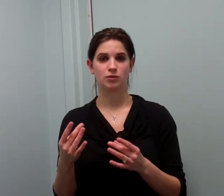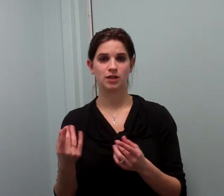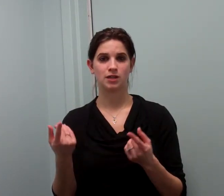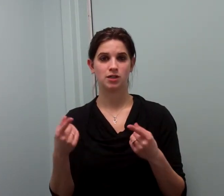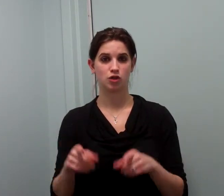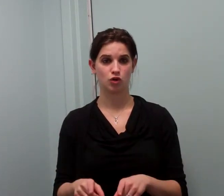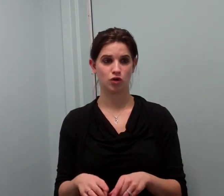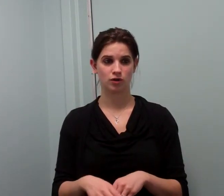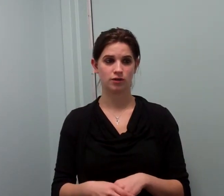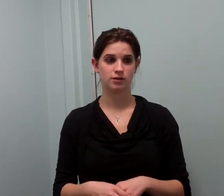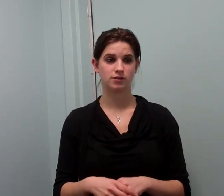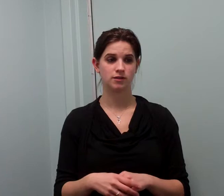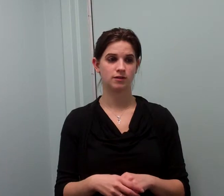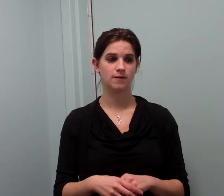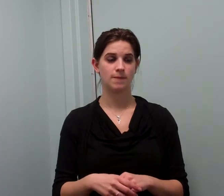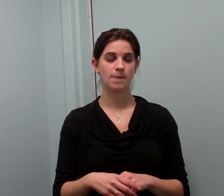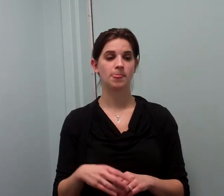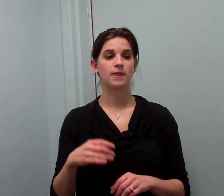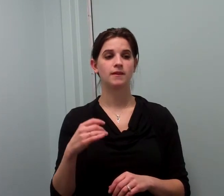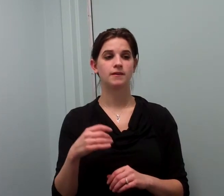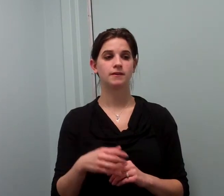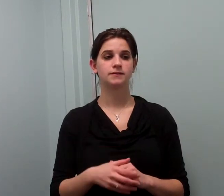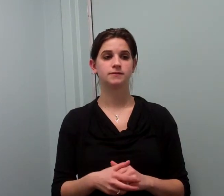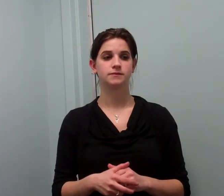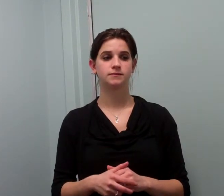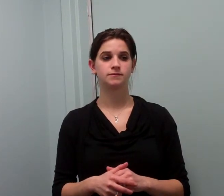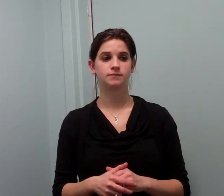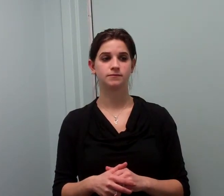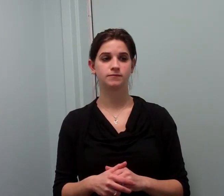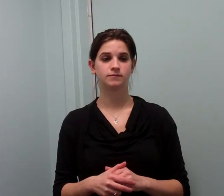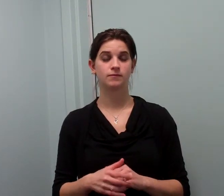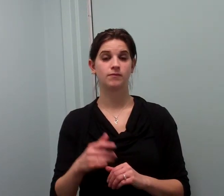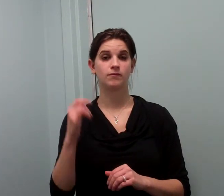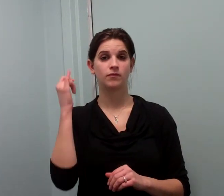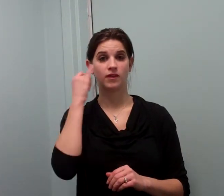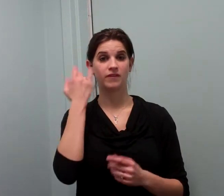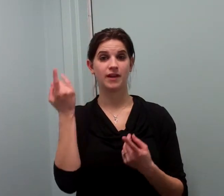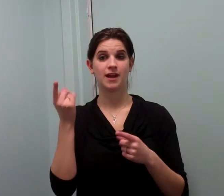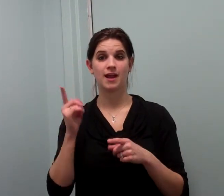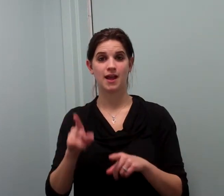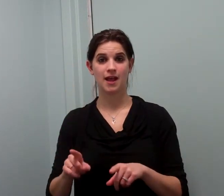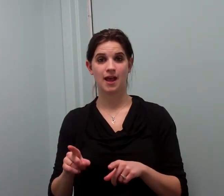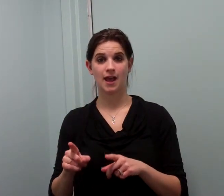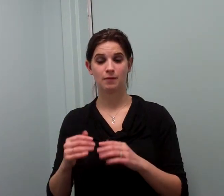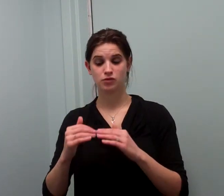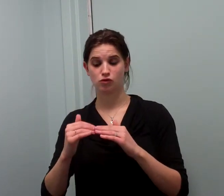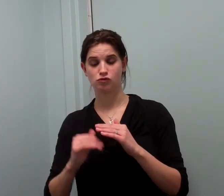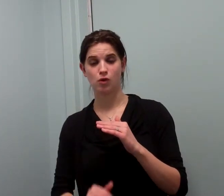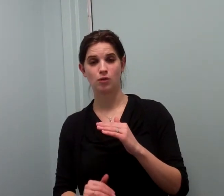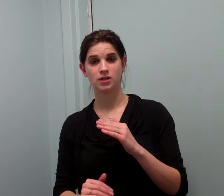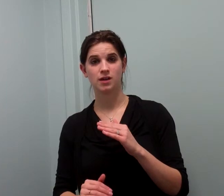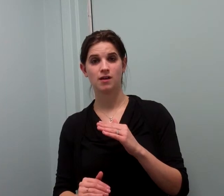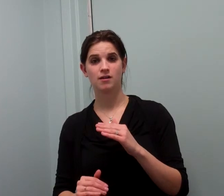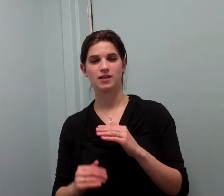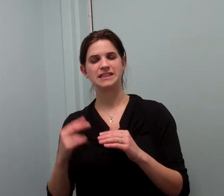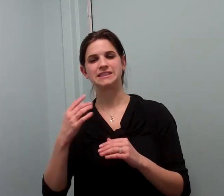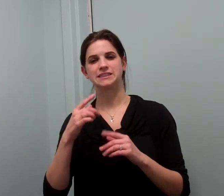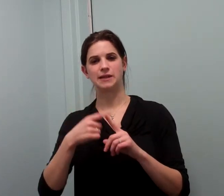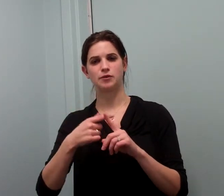Celsius, then you have frost. I was watching the news last night. They said the low last